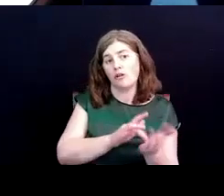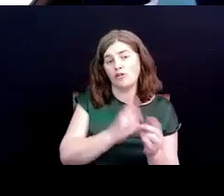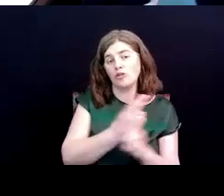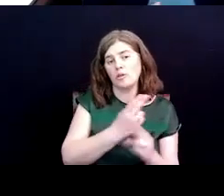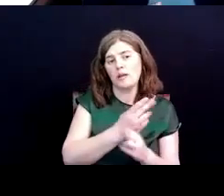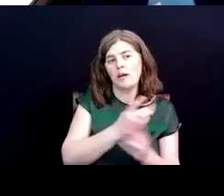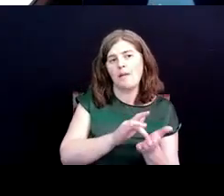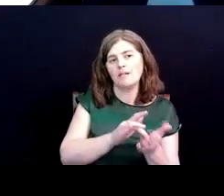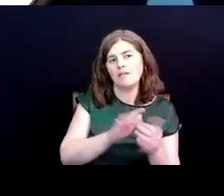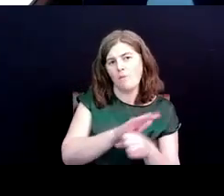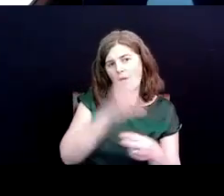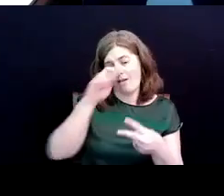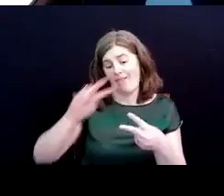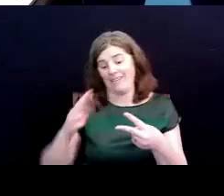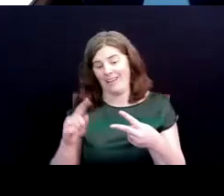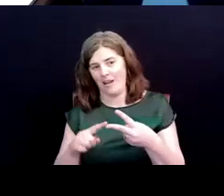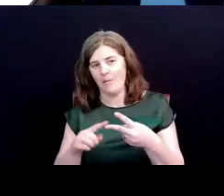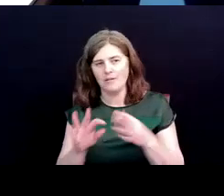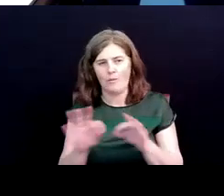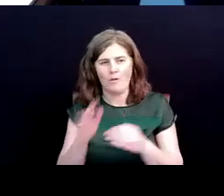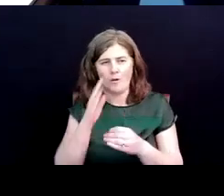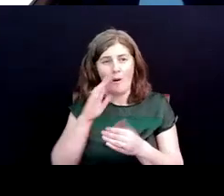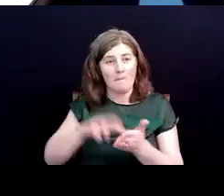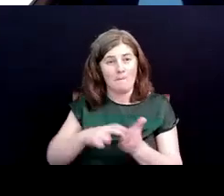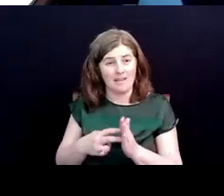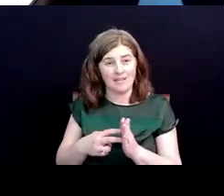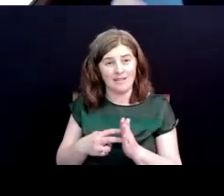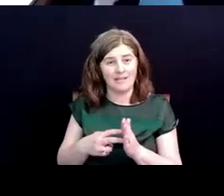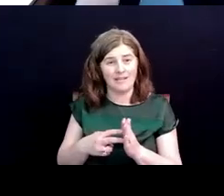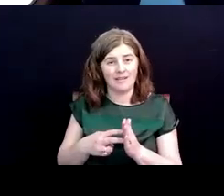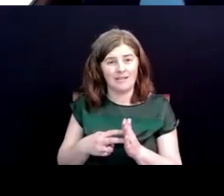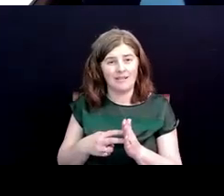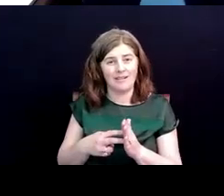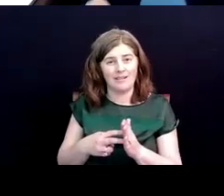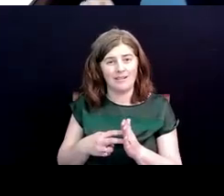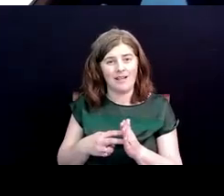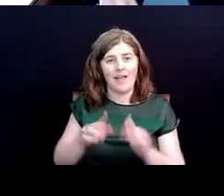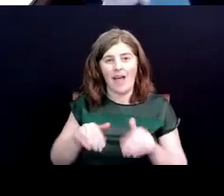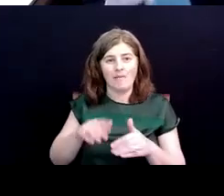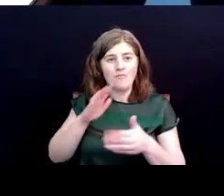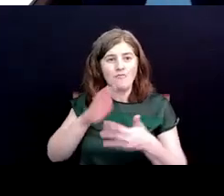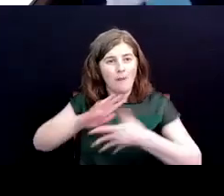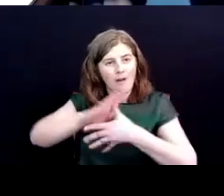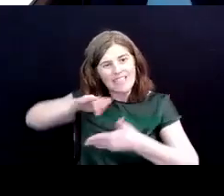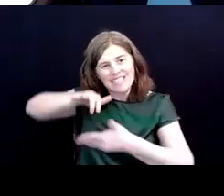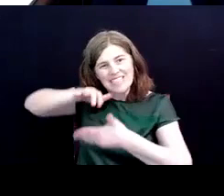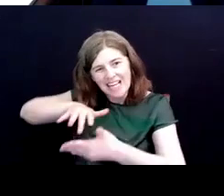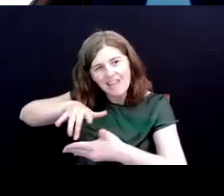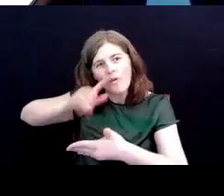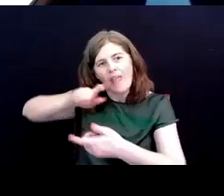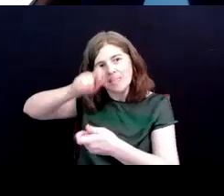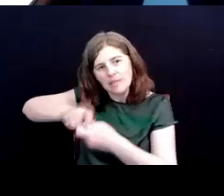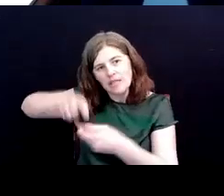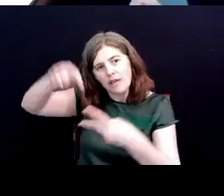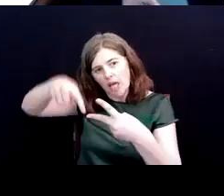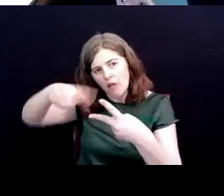medicines for, but it is important to understand that, because what that means is they haven't been primarily studied for that specific thing. Okay,